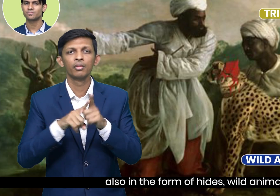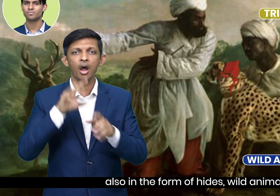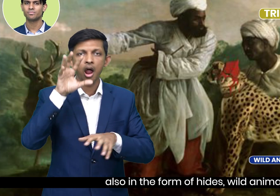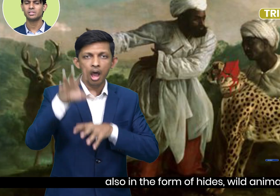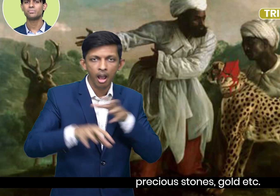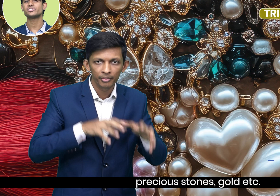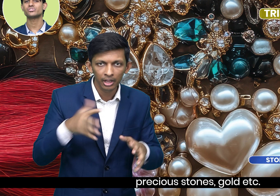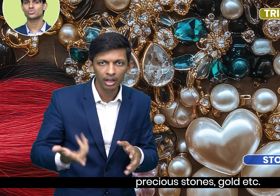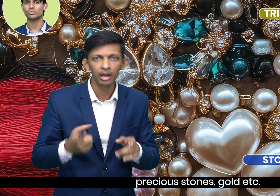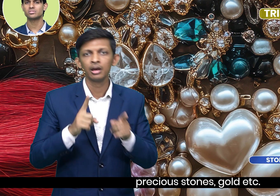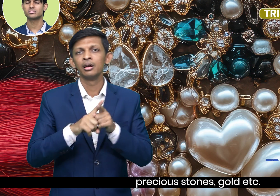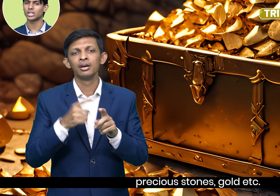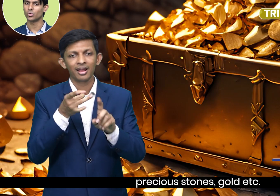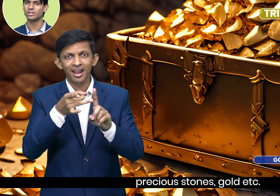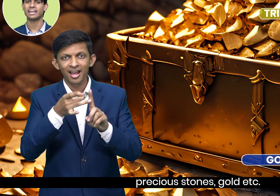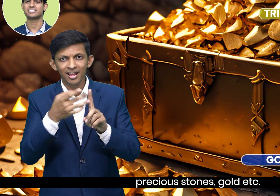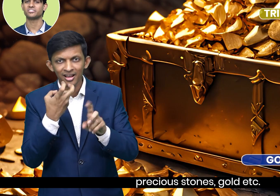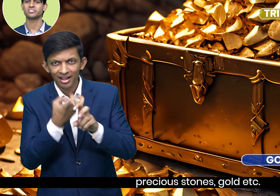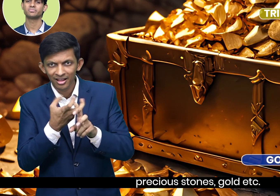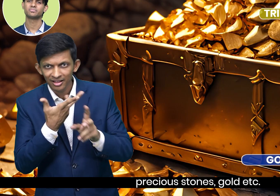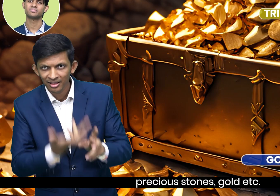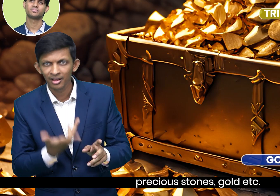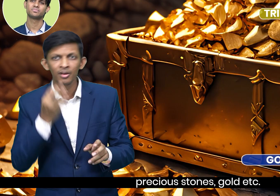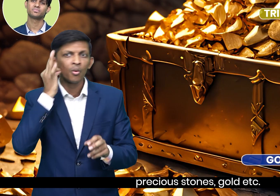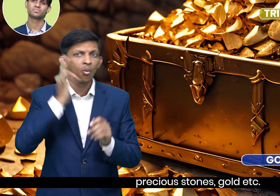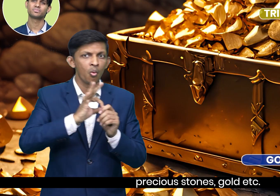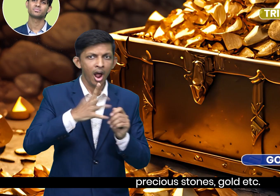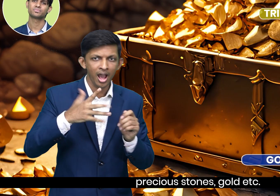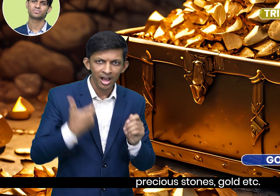animals, precious stones, gold, etc.